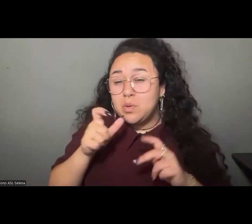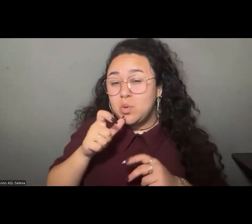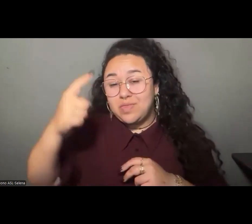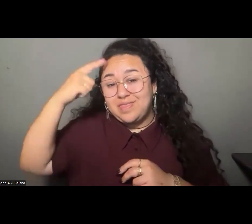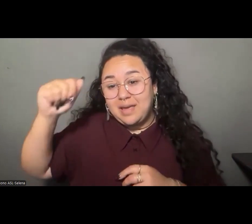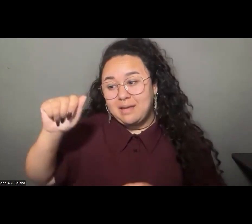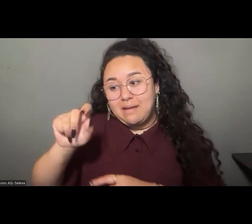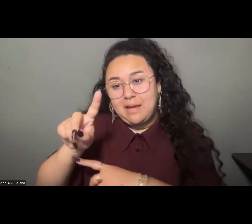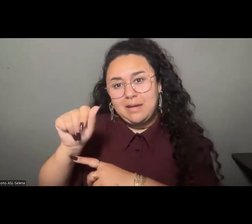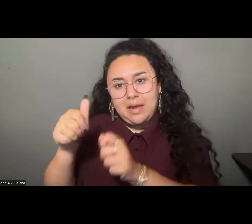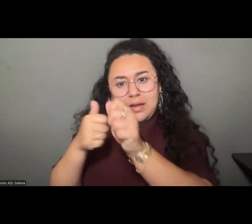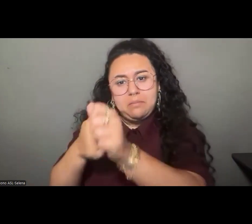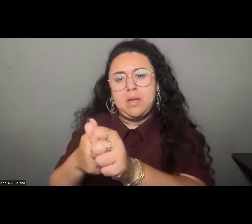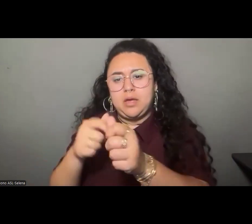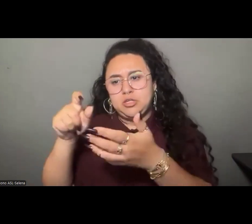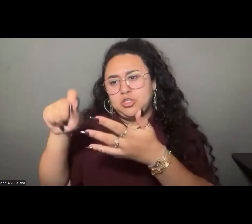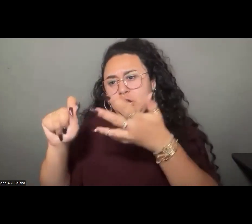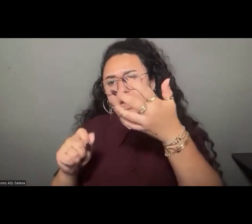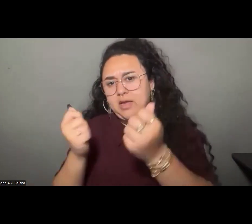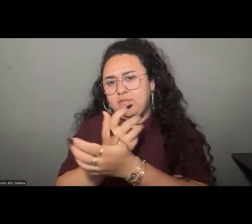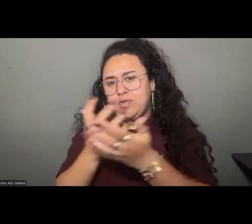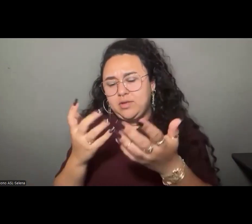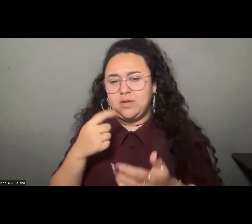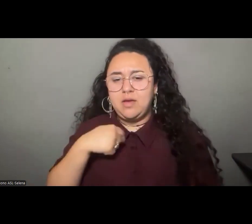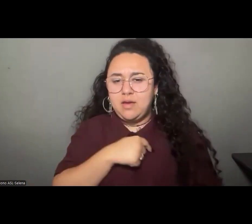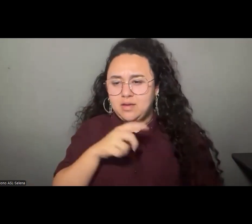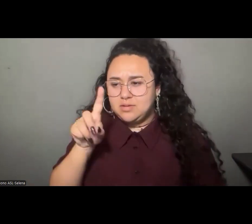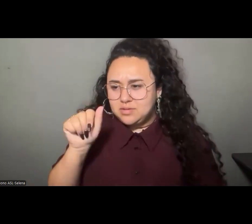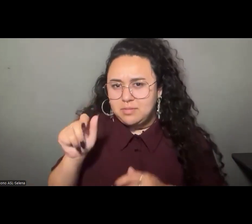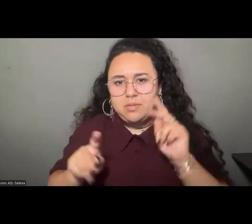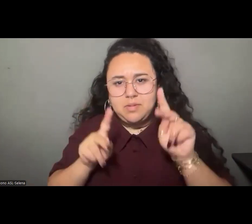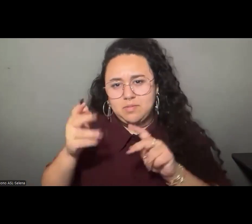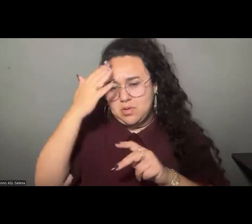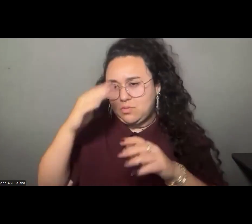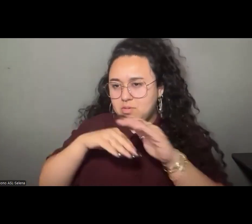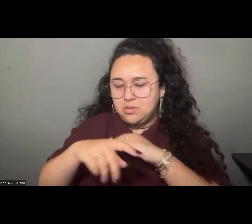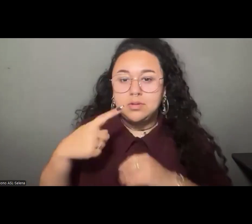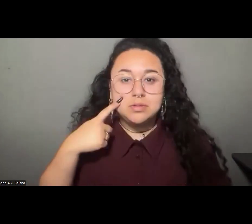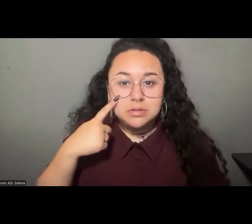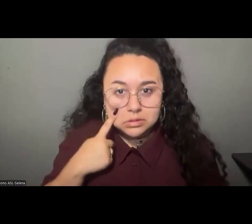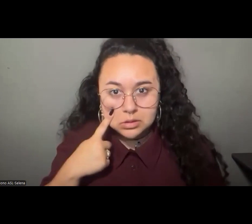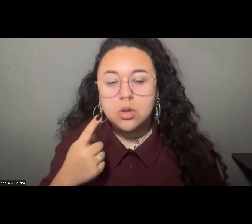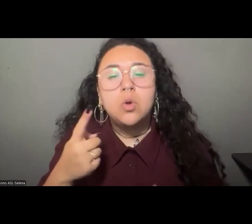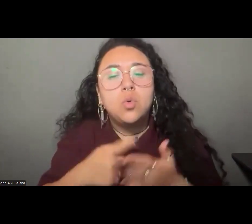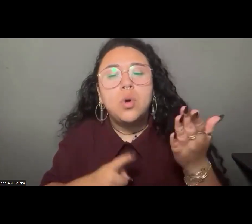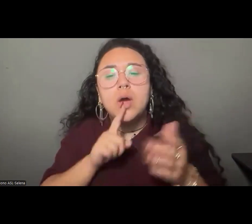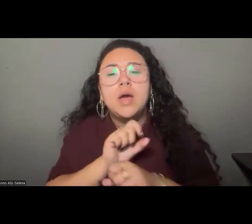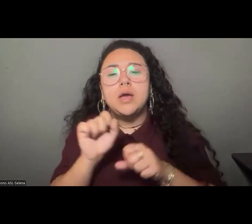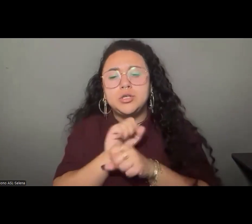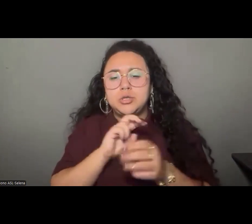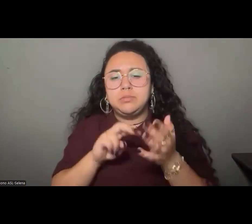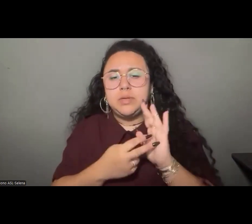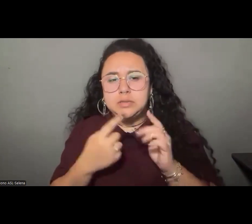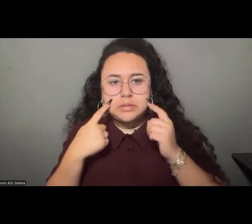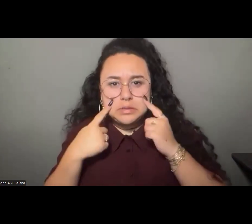as disabled folks know that we actually have to go there and be like, all right, what does that actually mean? And,